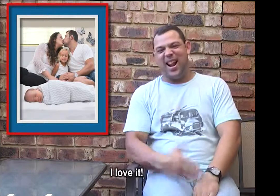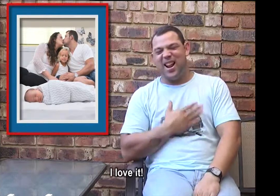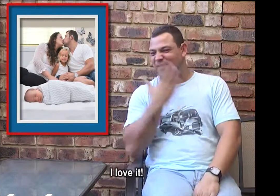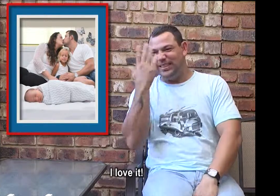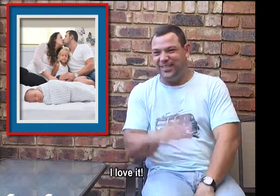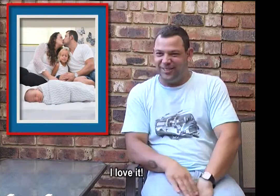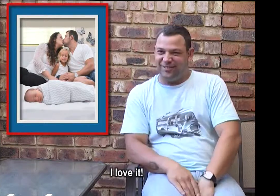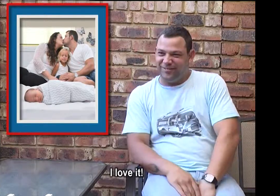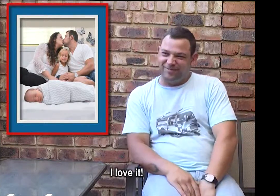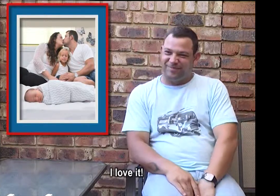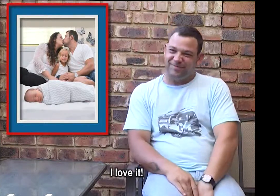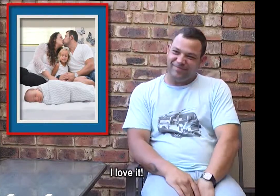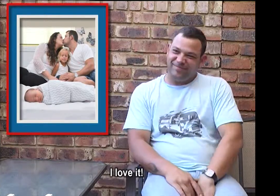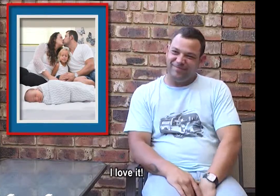I love it.